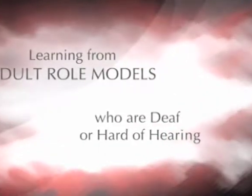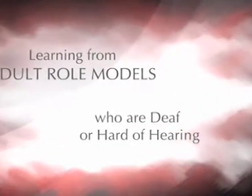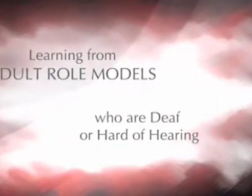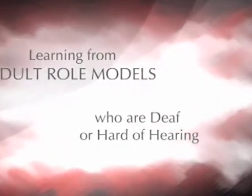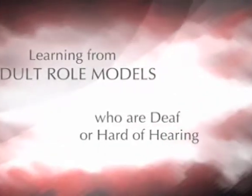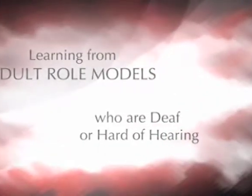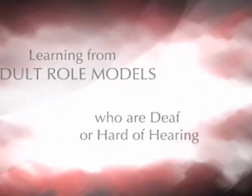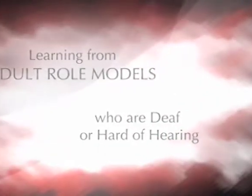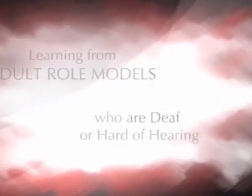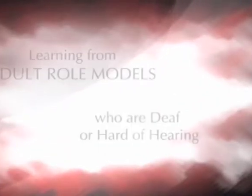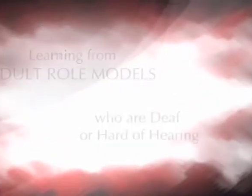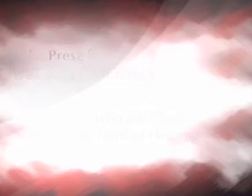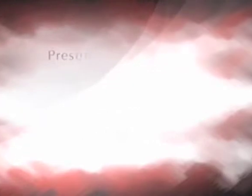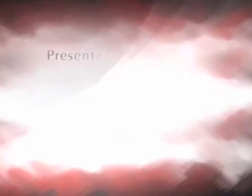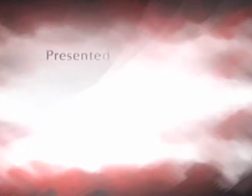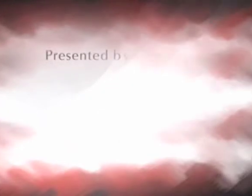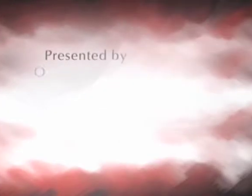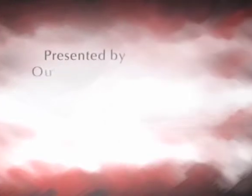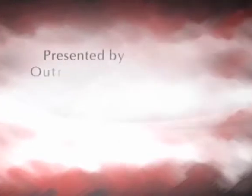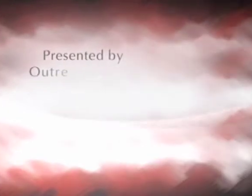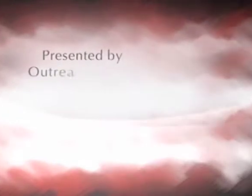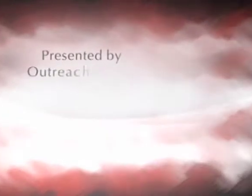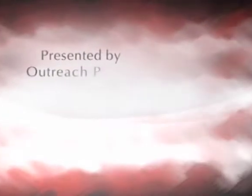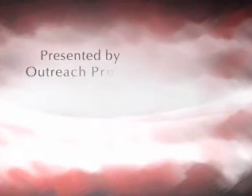is displayed with the tagline, Learning, Thriving, Leading